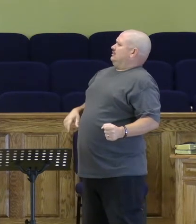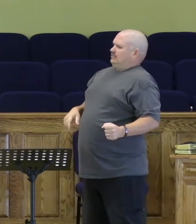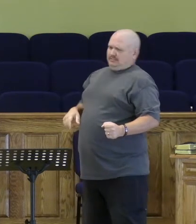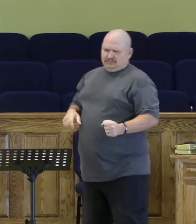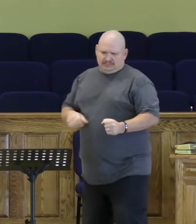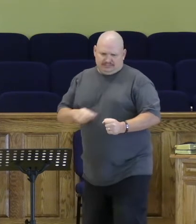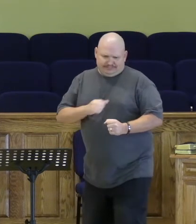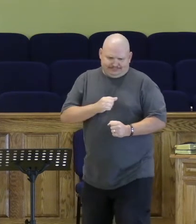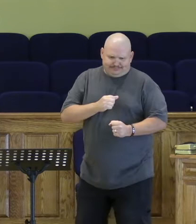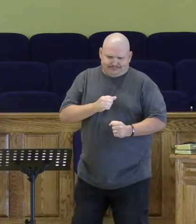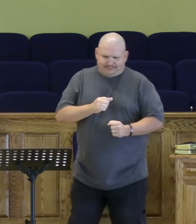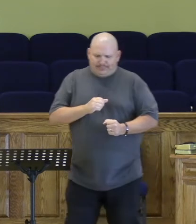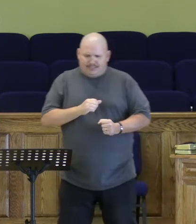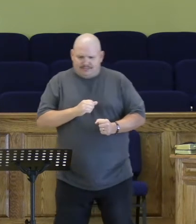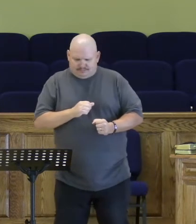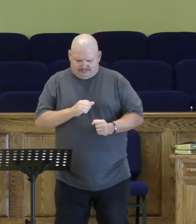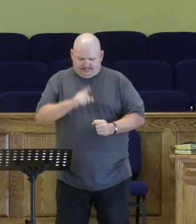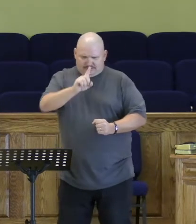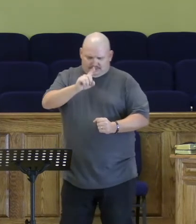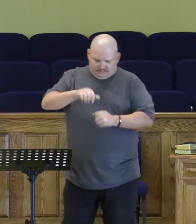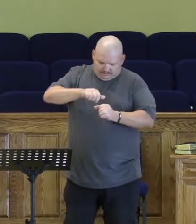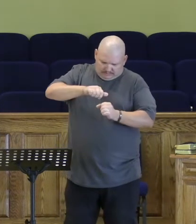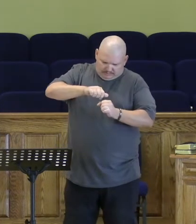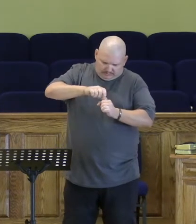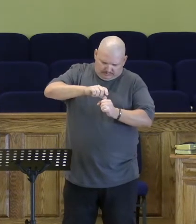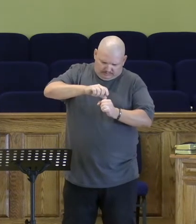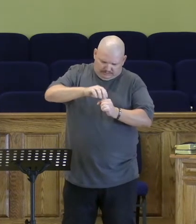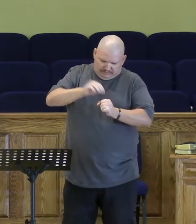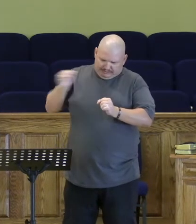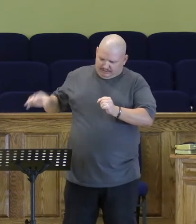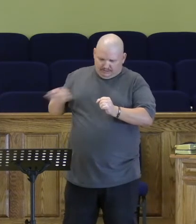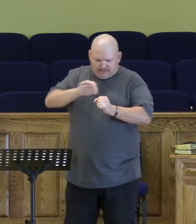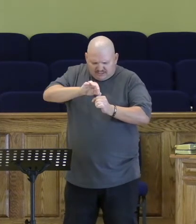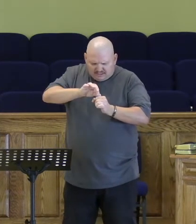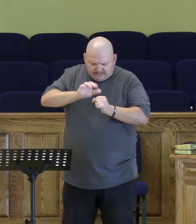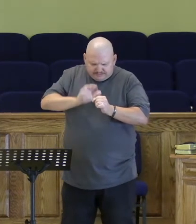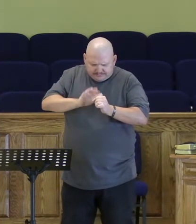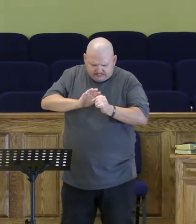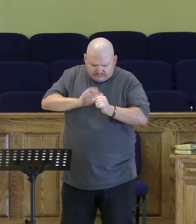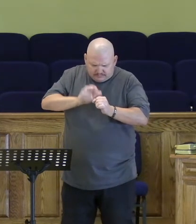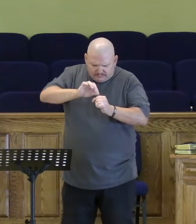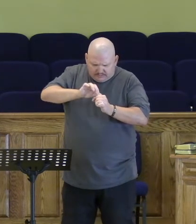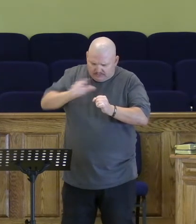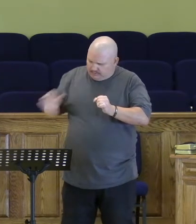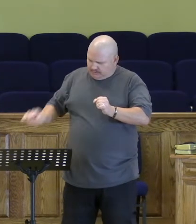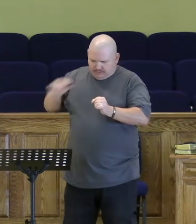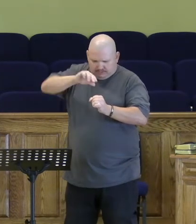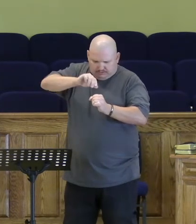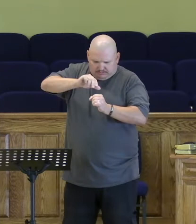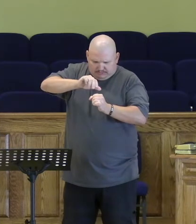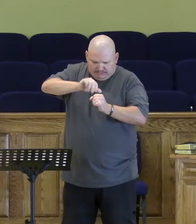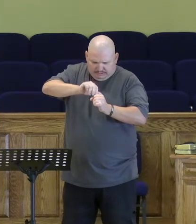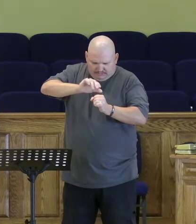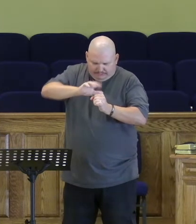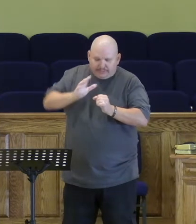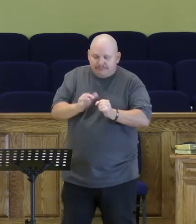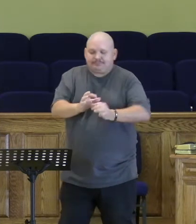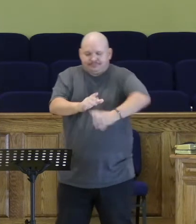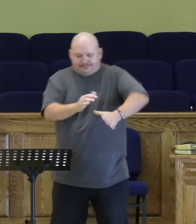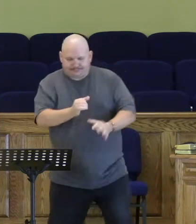in. So she says, okay, hold on. She takes the microphone out, hits the thing in, cleans it out, puts it back